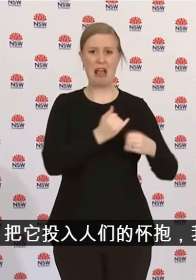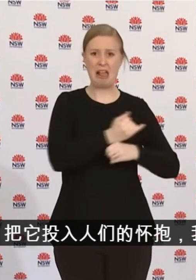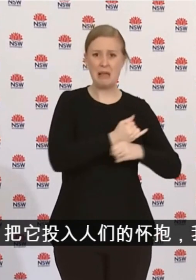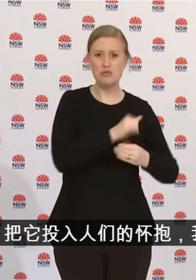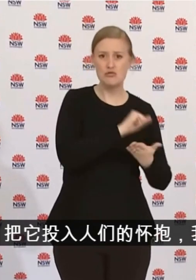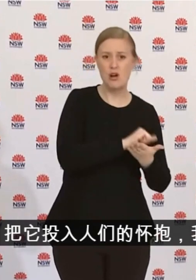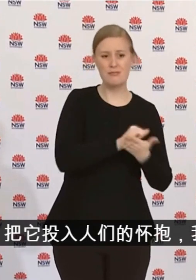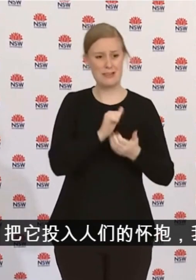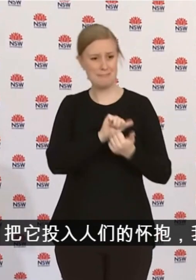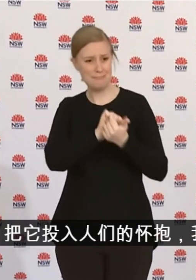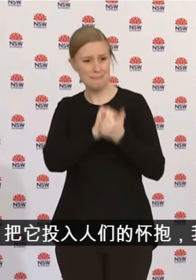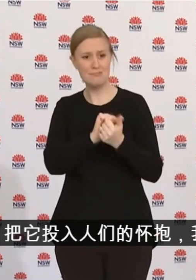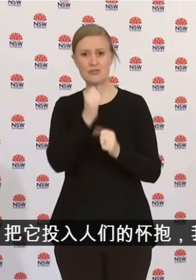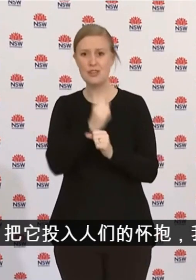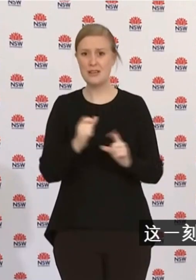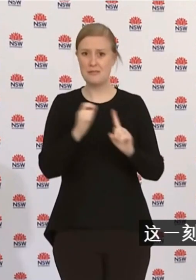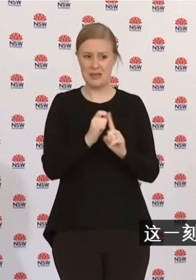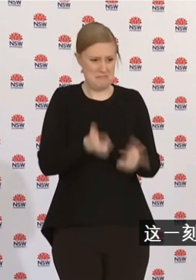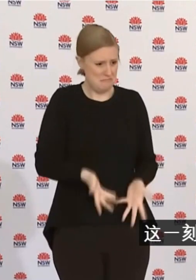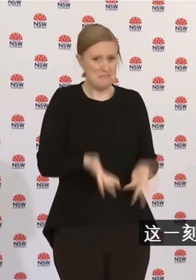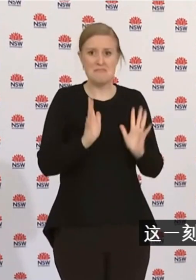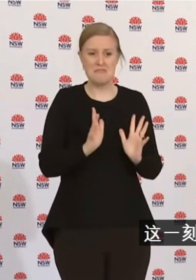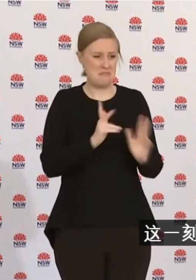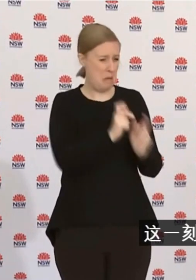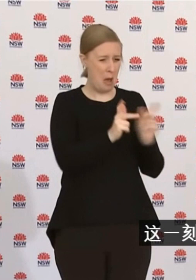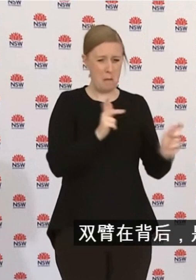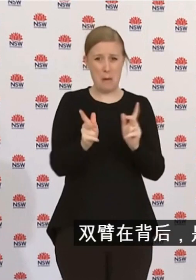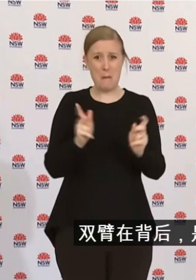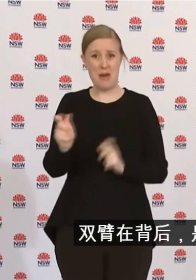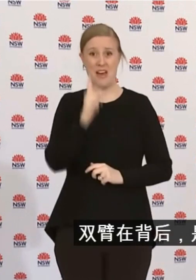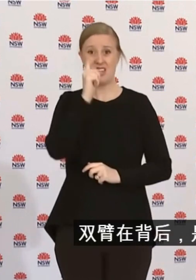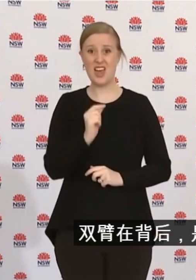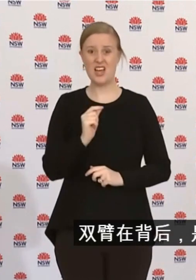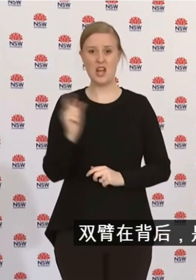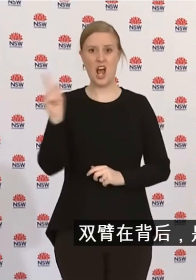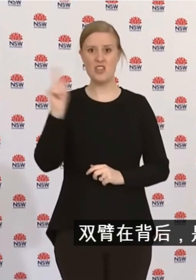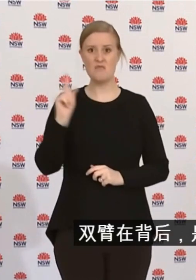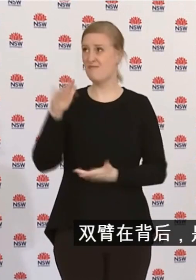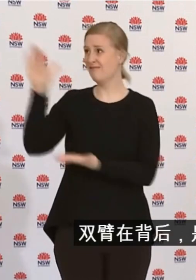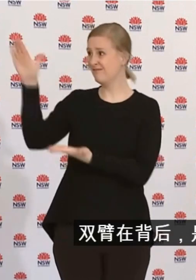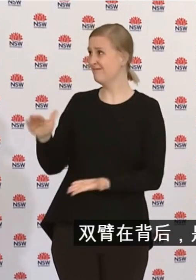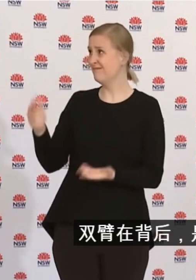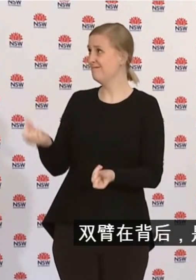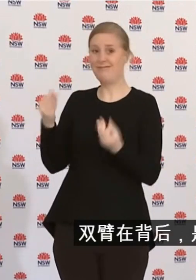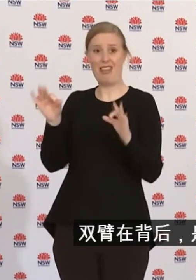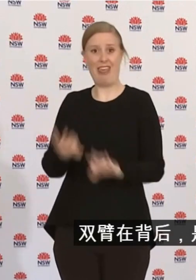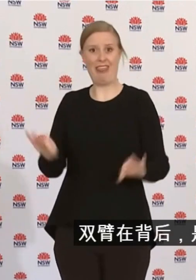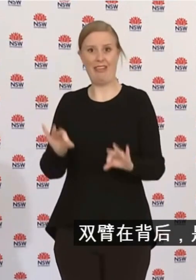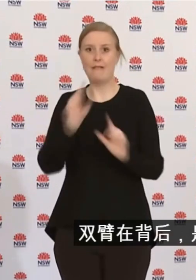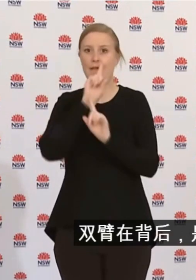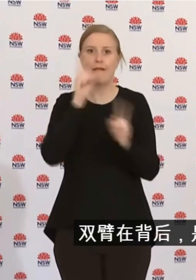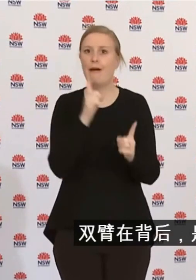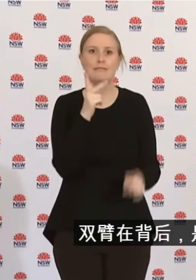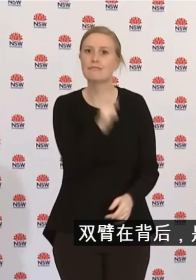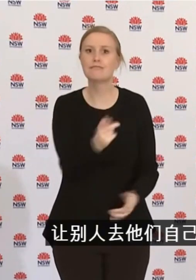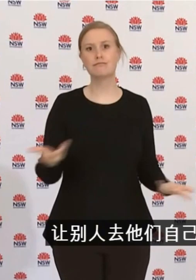into people's arms. We just need to get it in order that we can do it. At the moment, it's like fighting a war with both arms behind your back. Yes, Charlotte. In